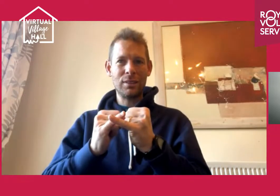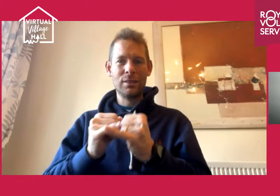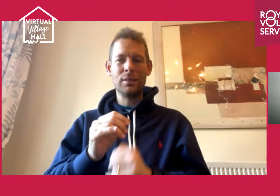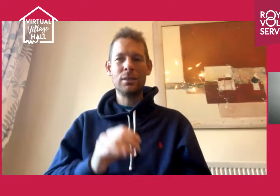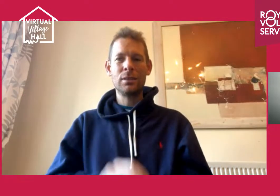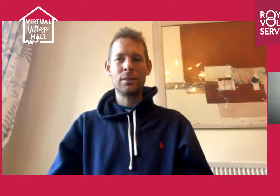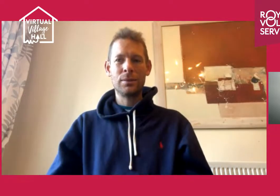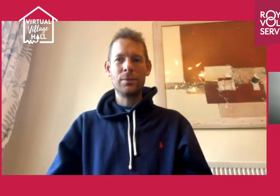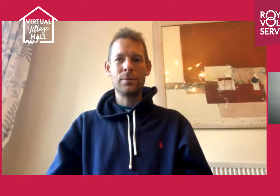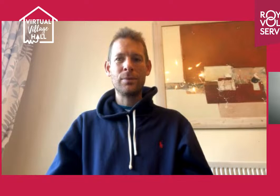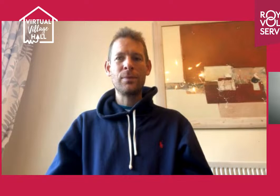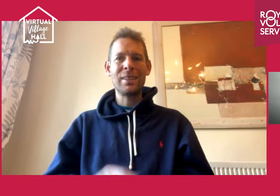was safari.